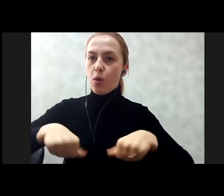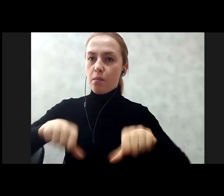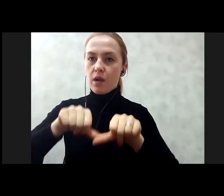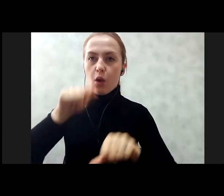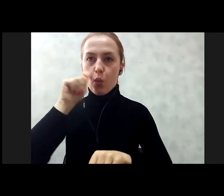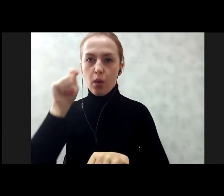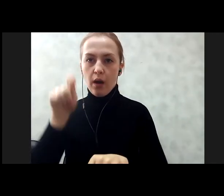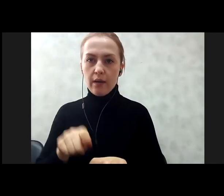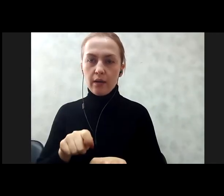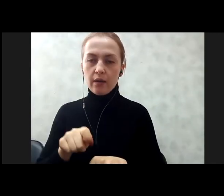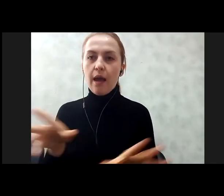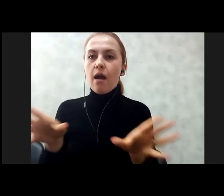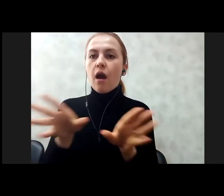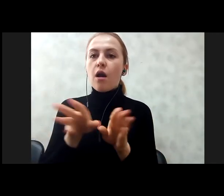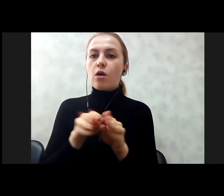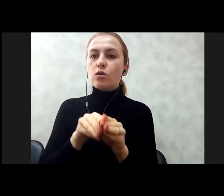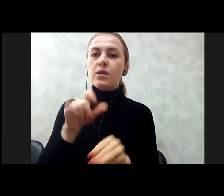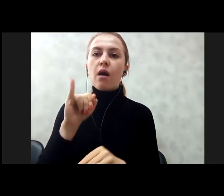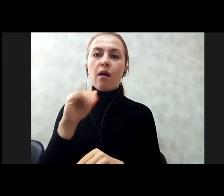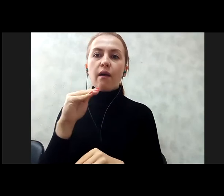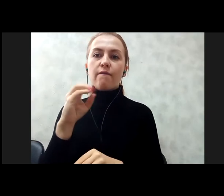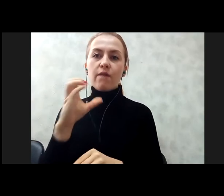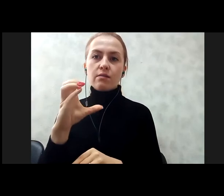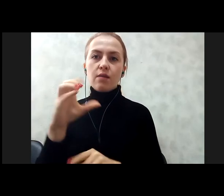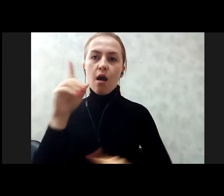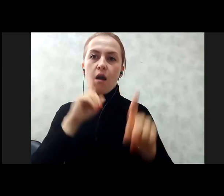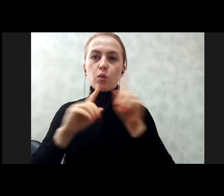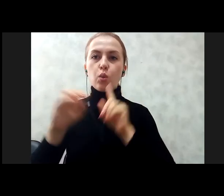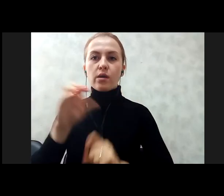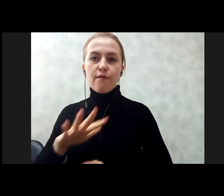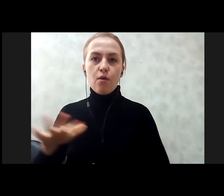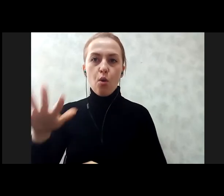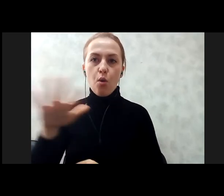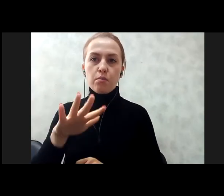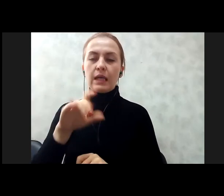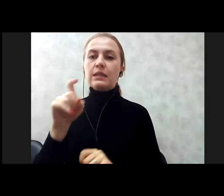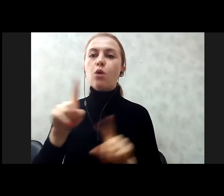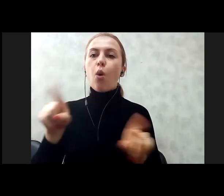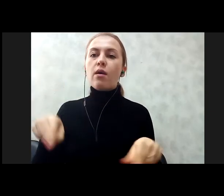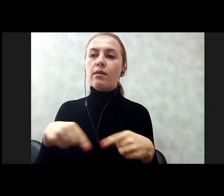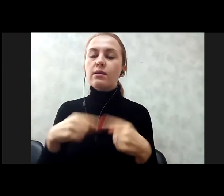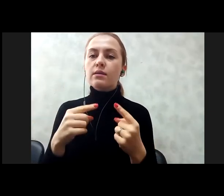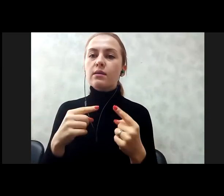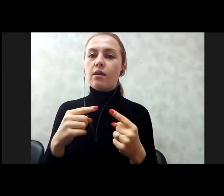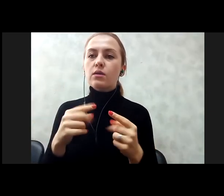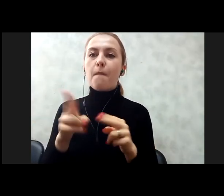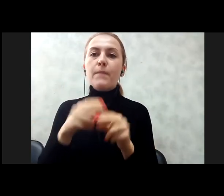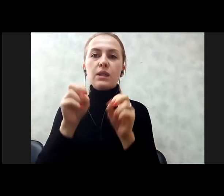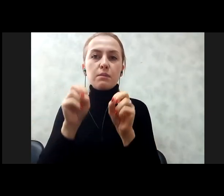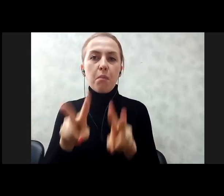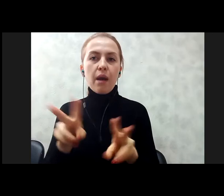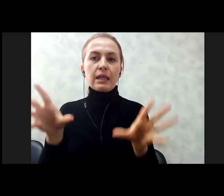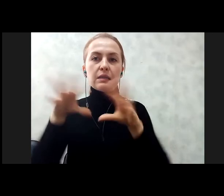with Council of Europe, with the Organization for Security and Cooperation in Europe, their